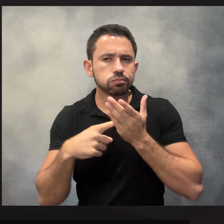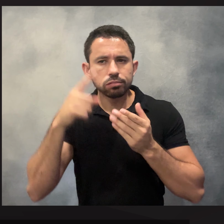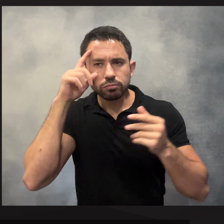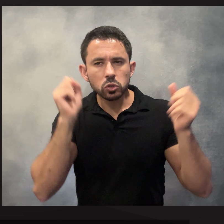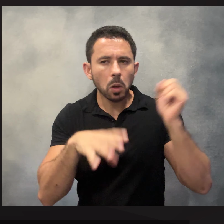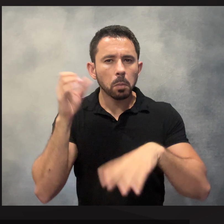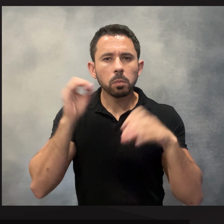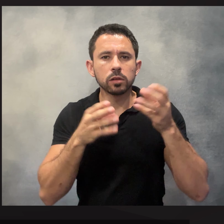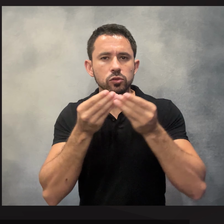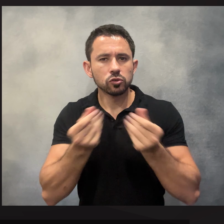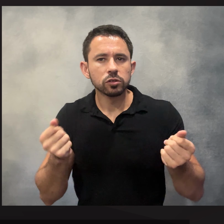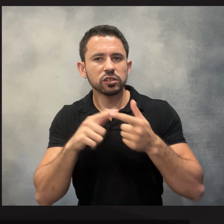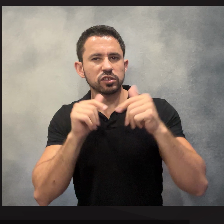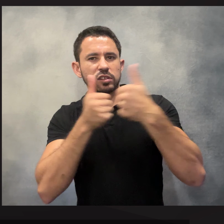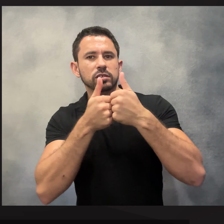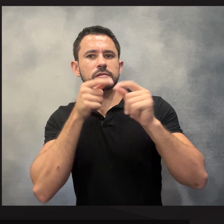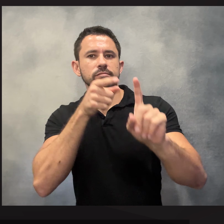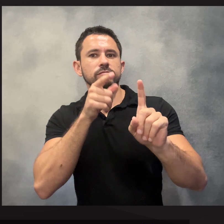face.